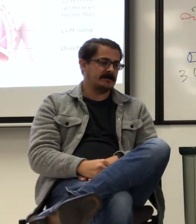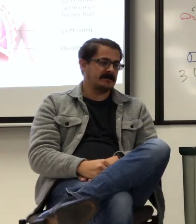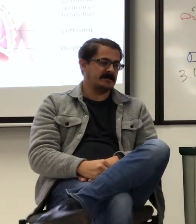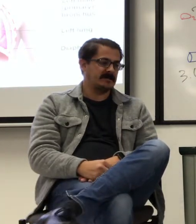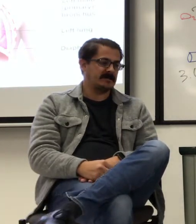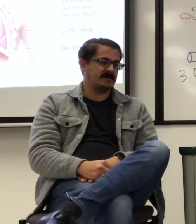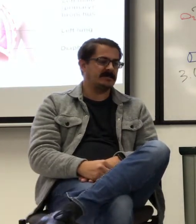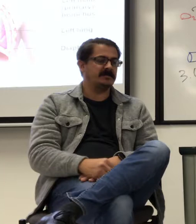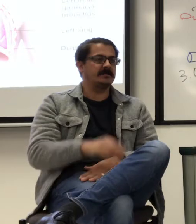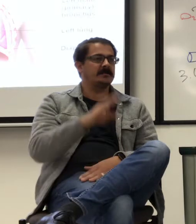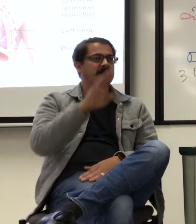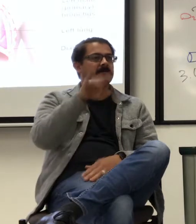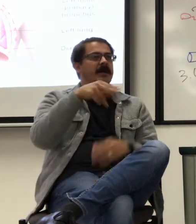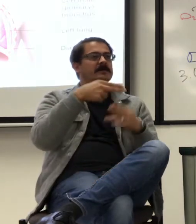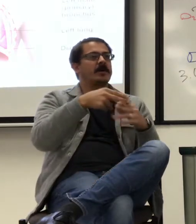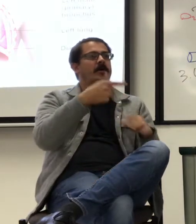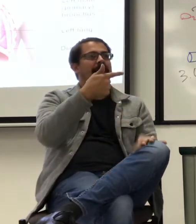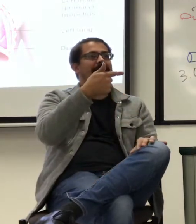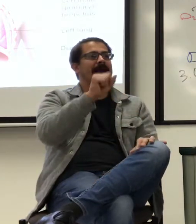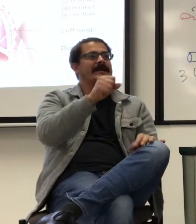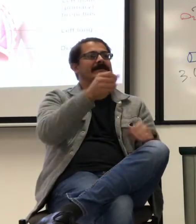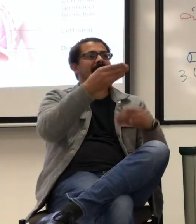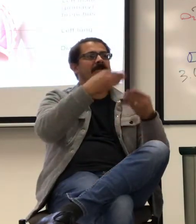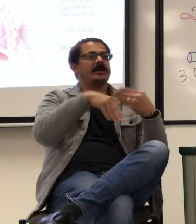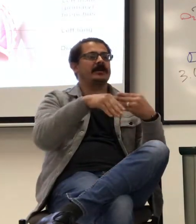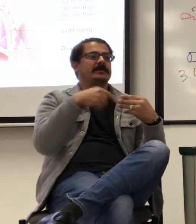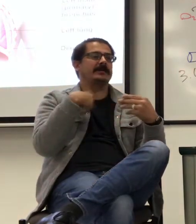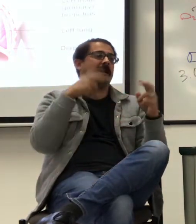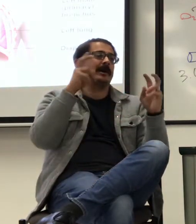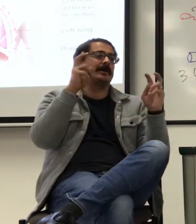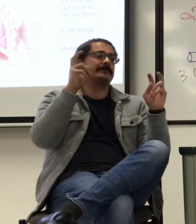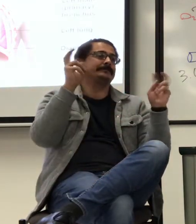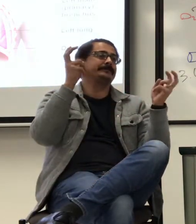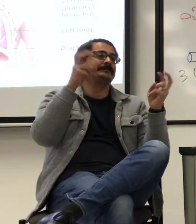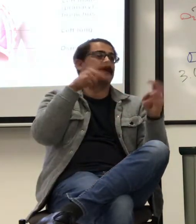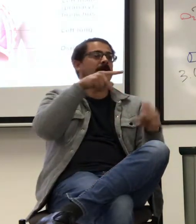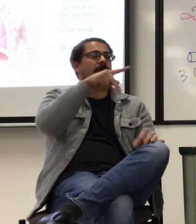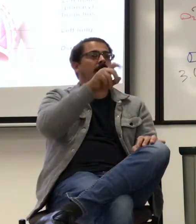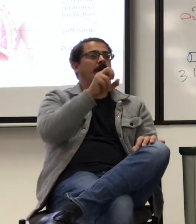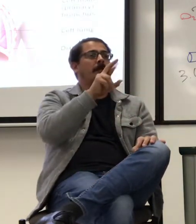We call the gas exchange at the what I call peripheral tissue.